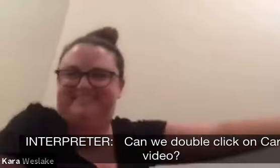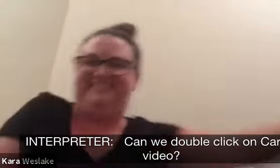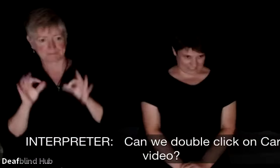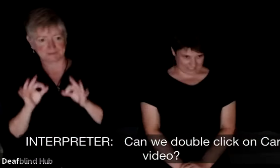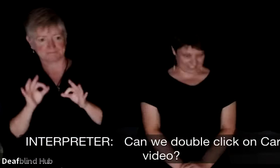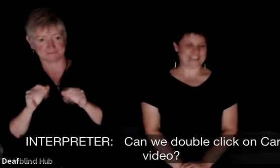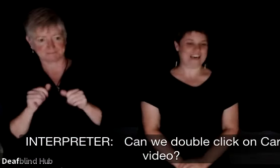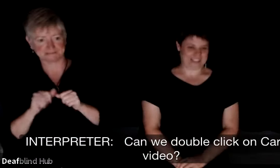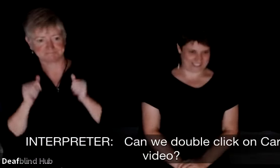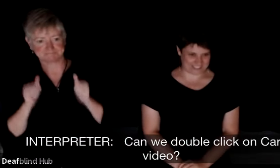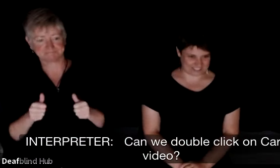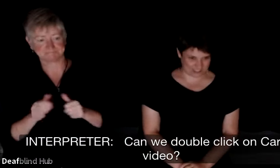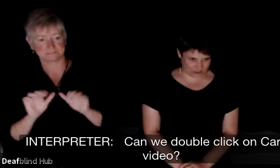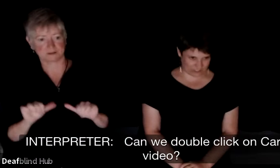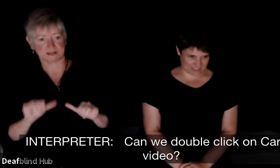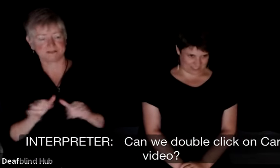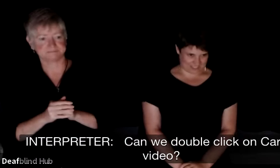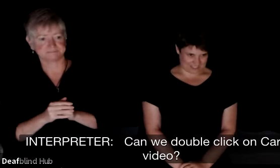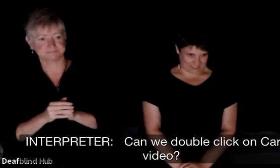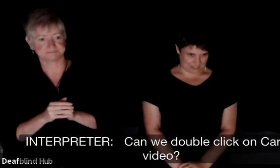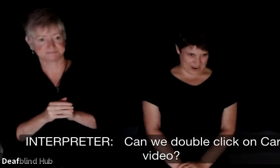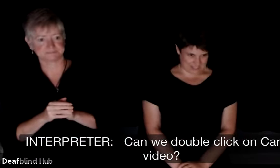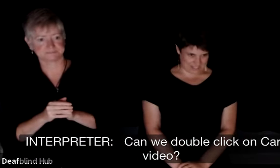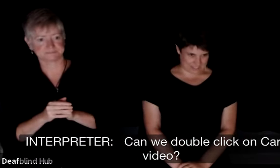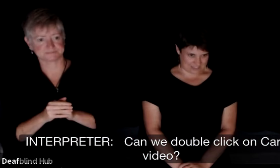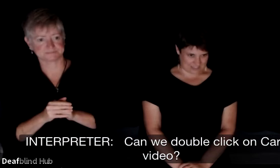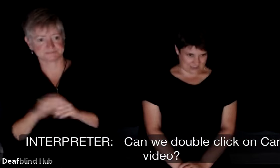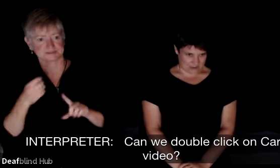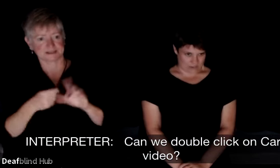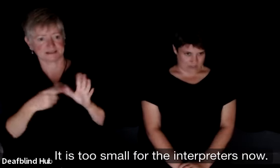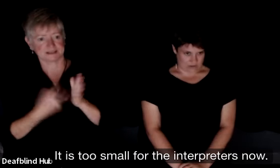Is that better? Okay, good, great.